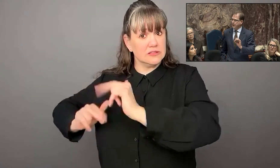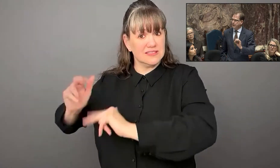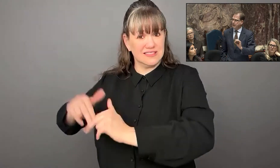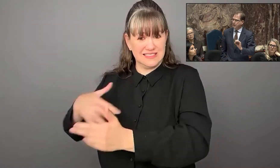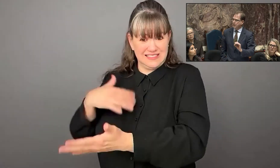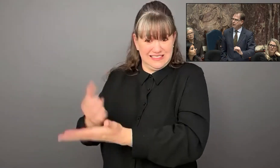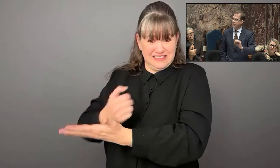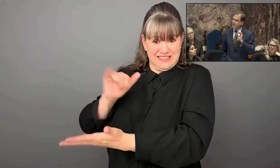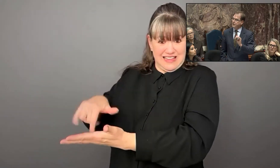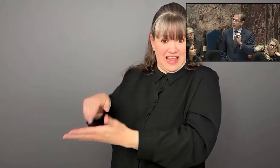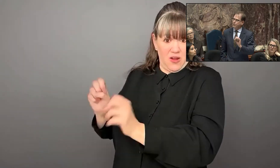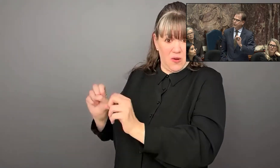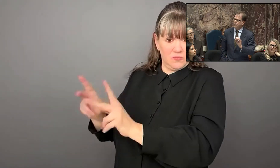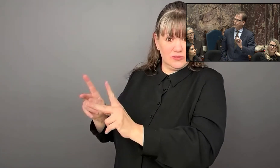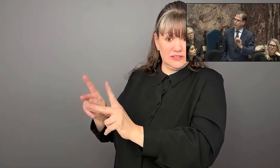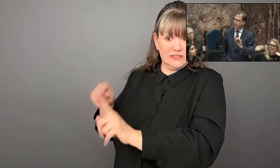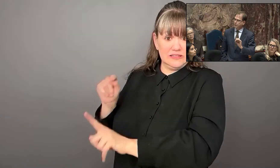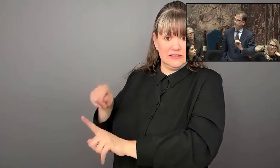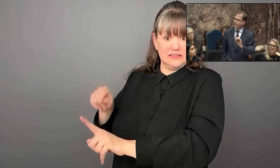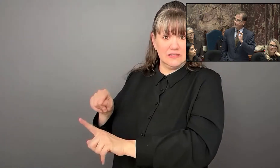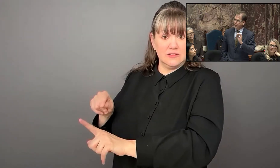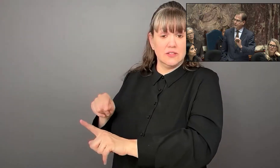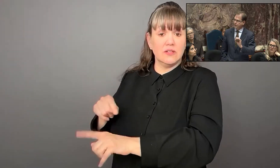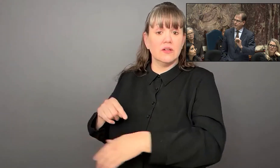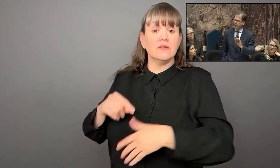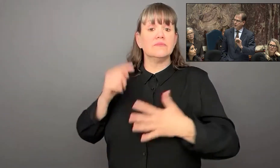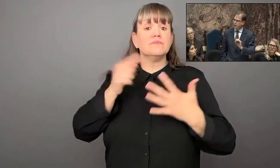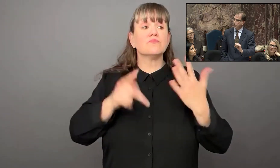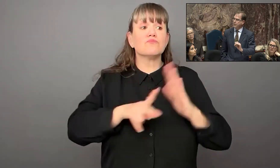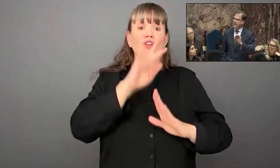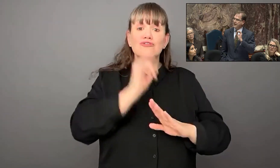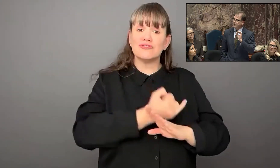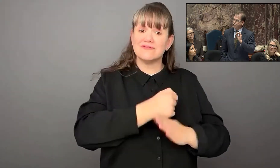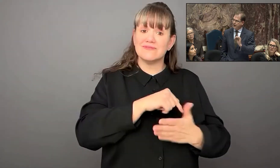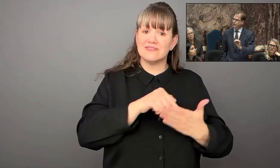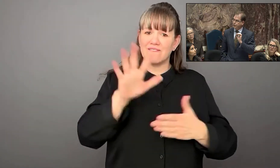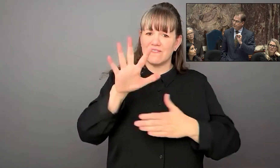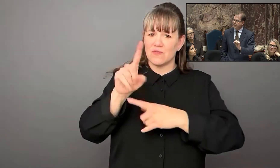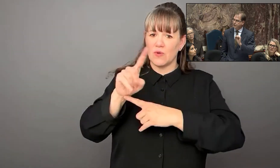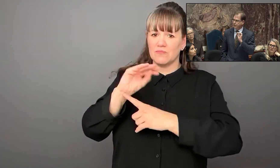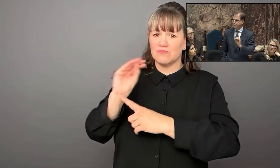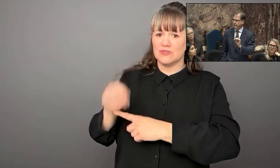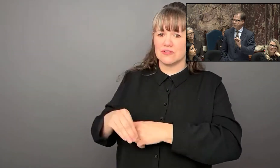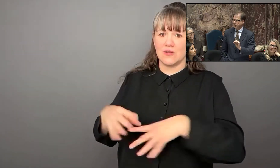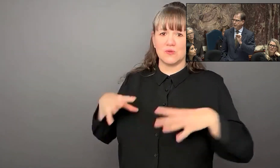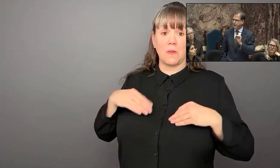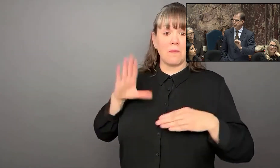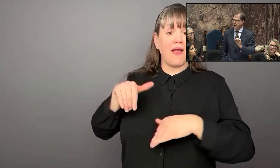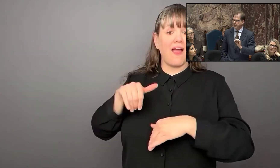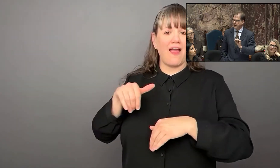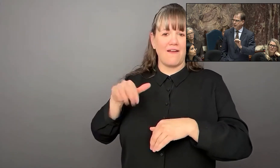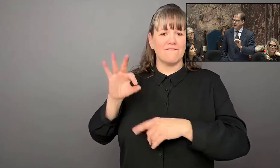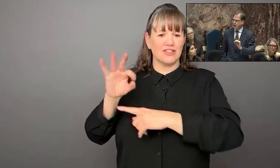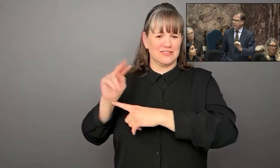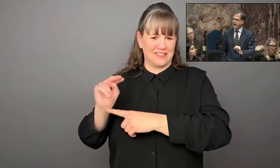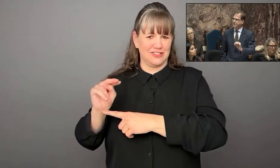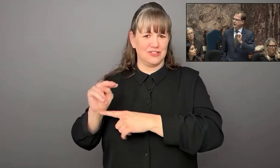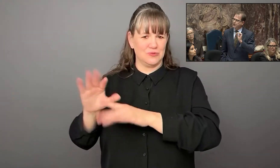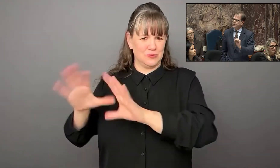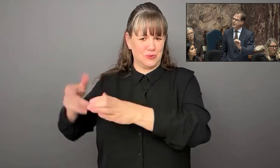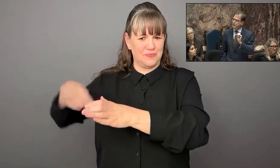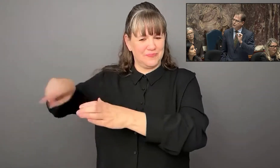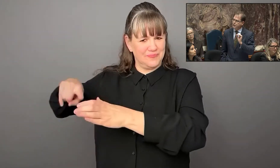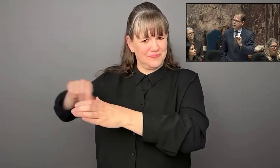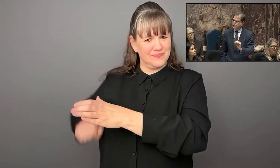the way, that are 51% owned by First Nations. You are making a transformational decision about the economy, and we